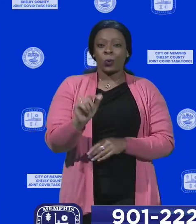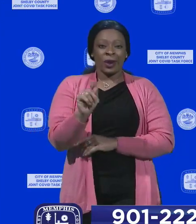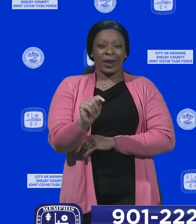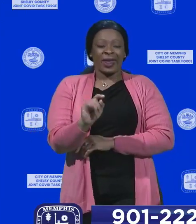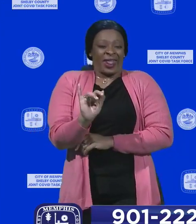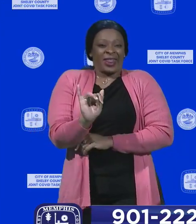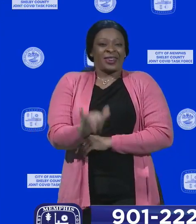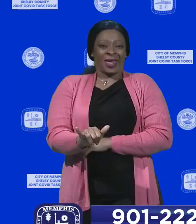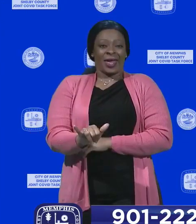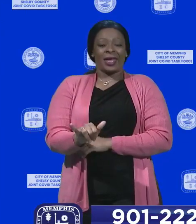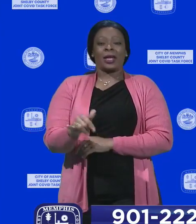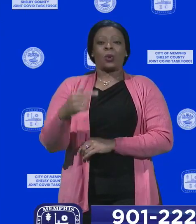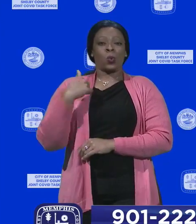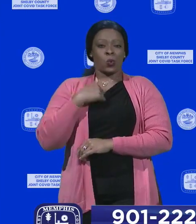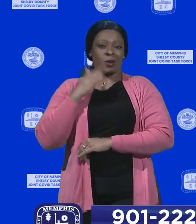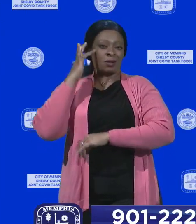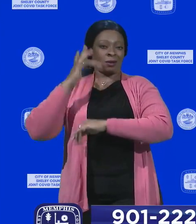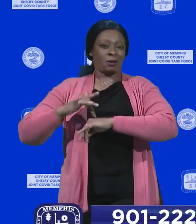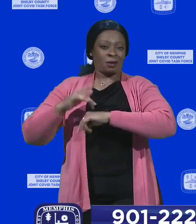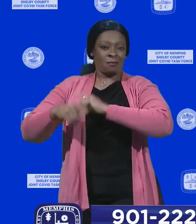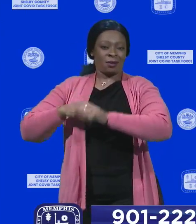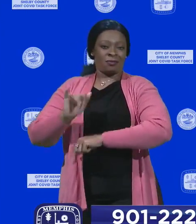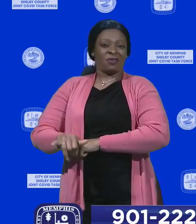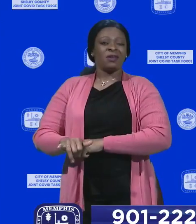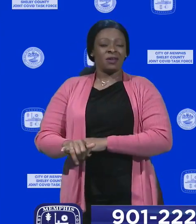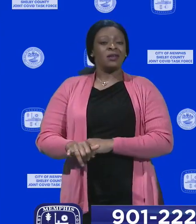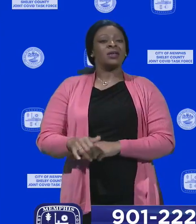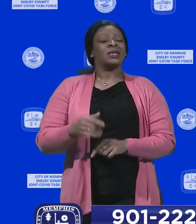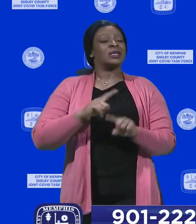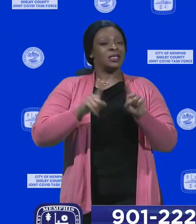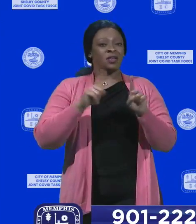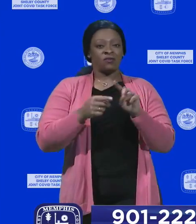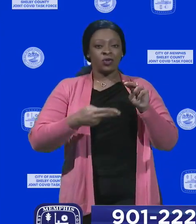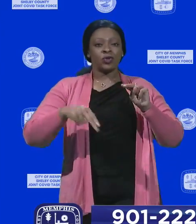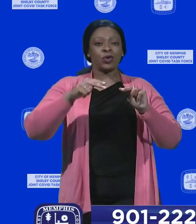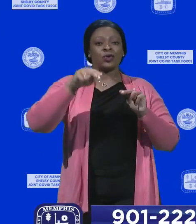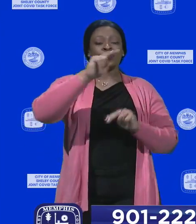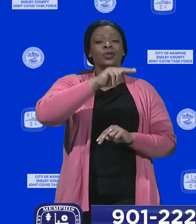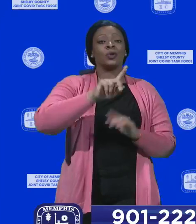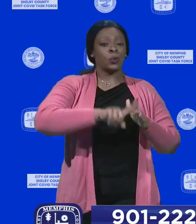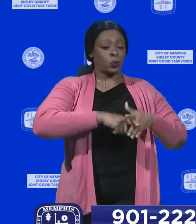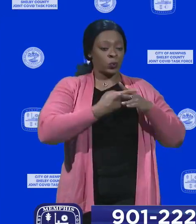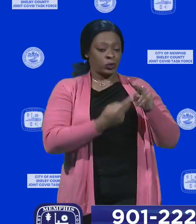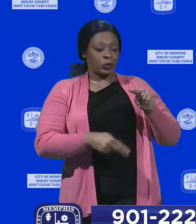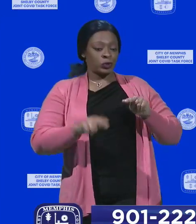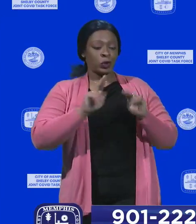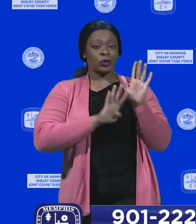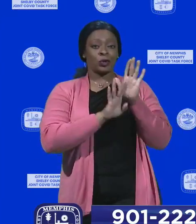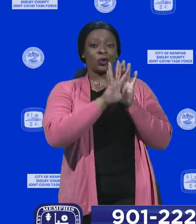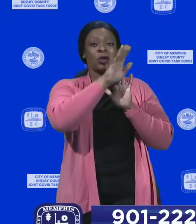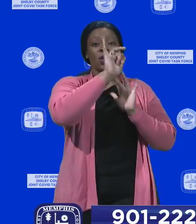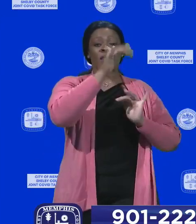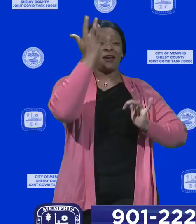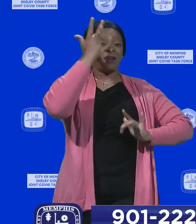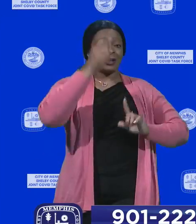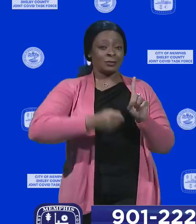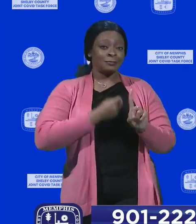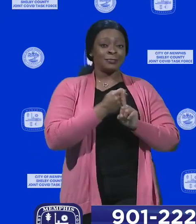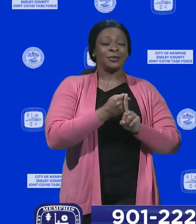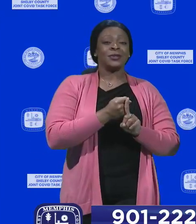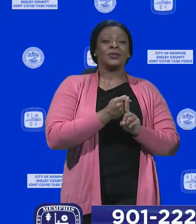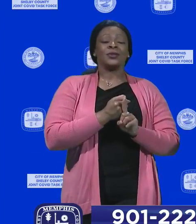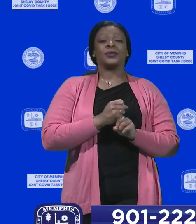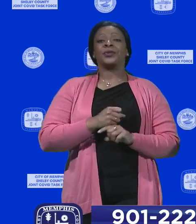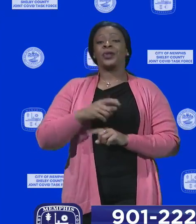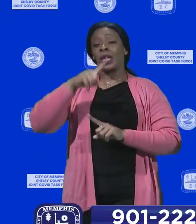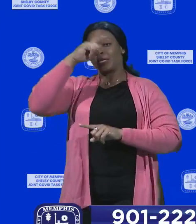Those are the questions that are on our minds, because we've been through several surges. We had the original surge that when the virus arrived, then we